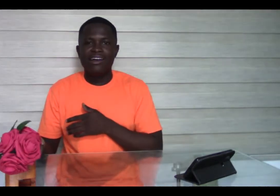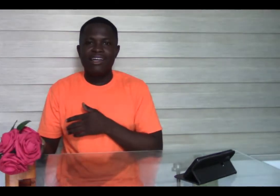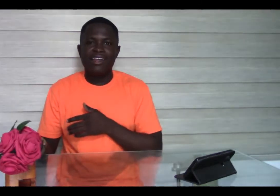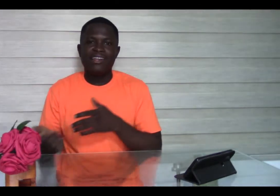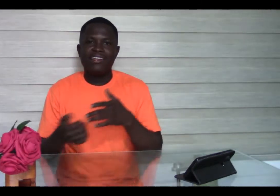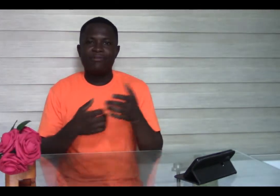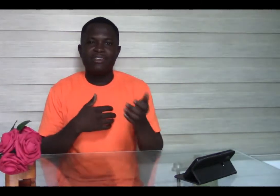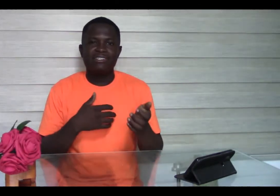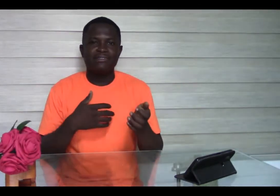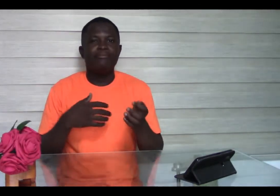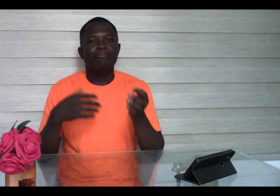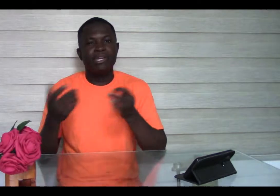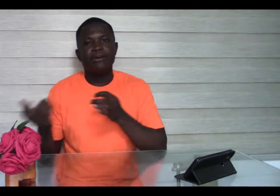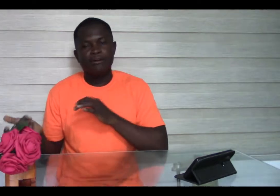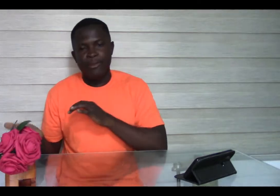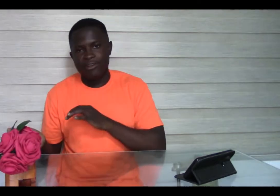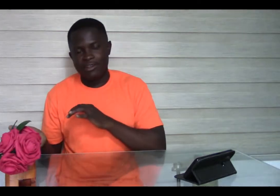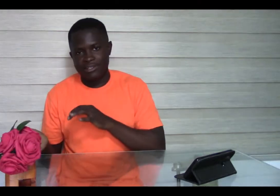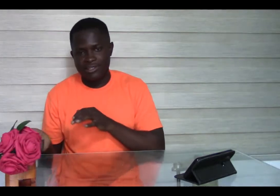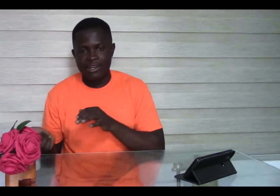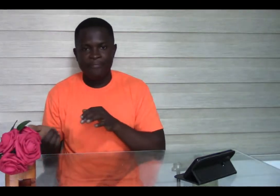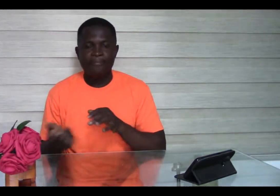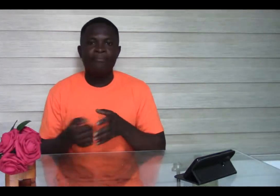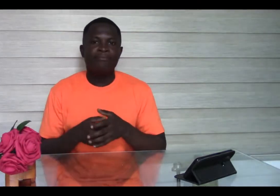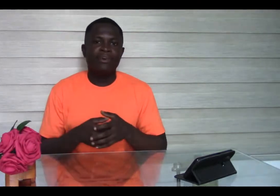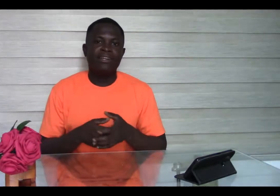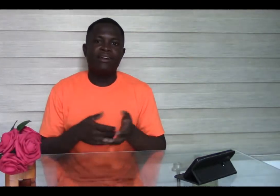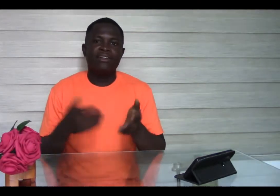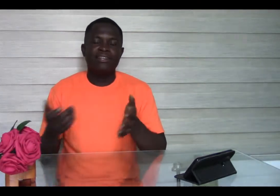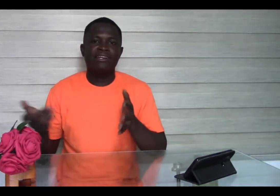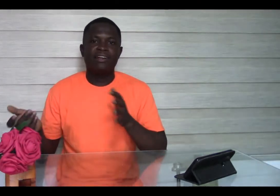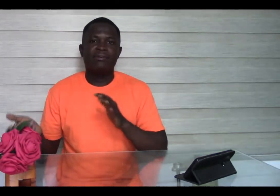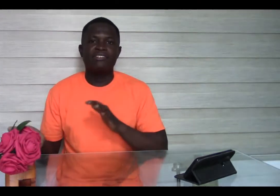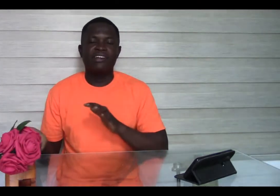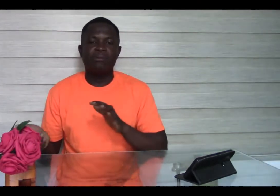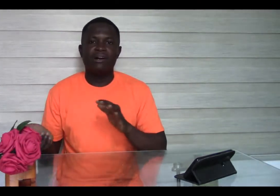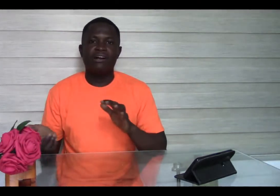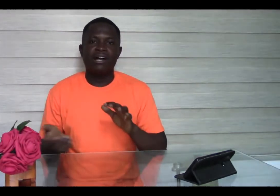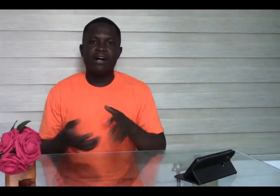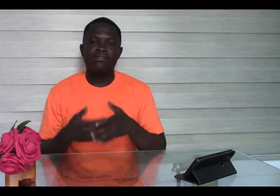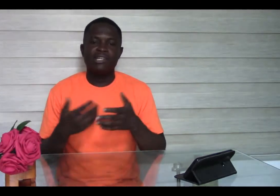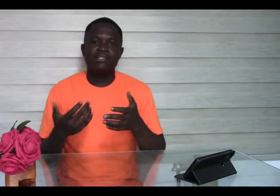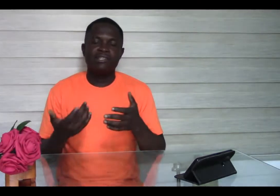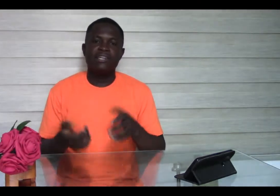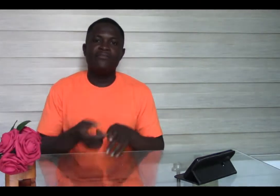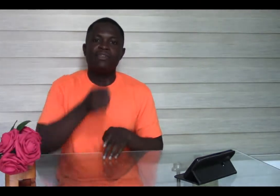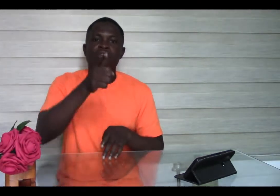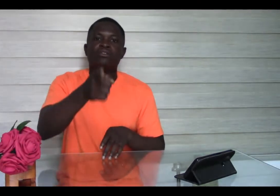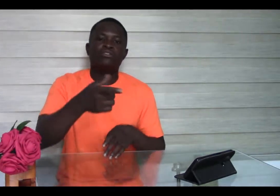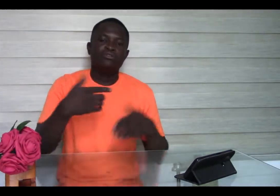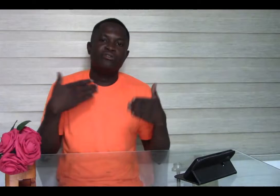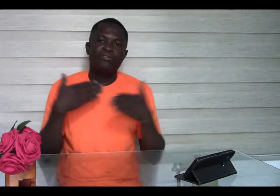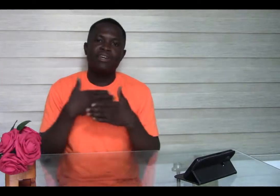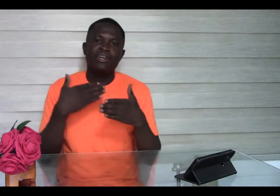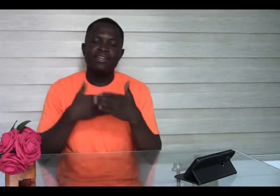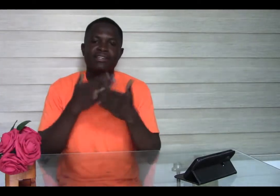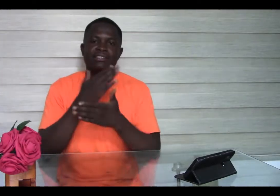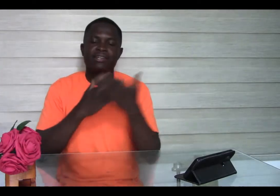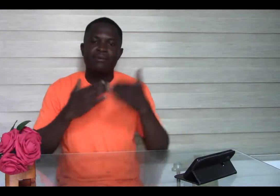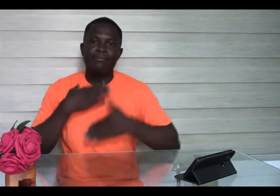And the deaf person may or may not understand. But in Ghanaian Sign Language grammar, I will just say you fear